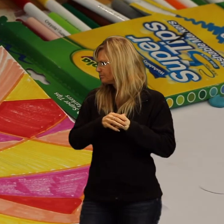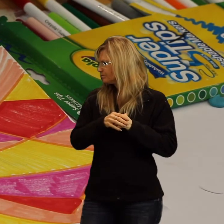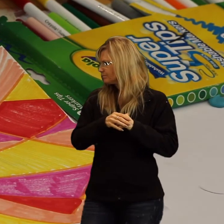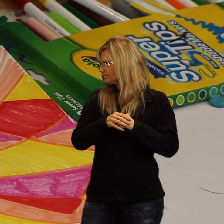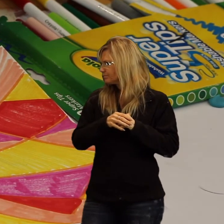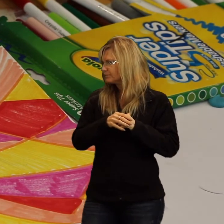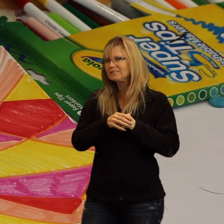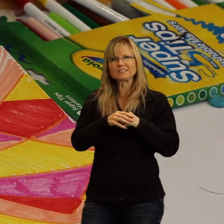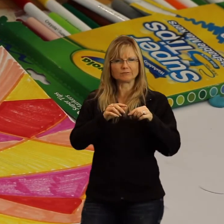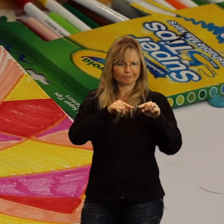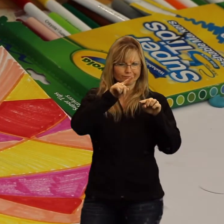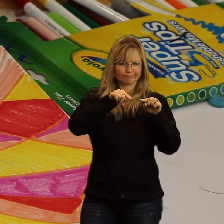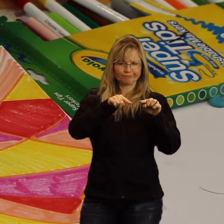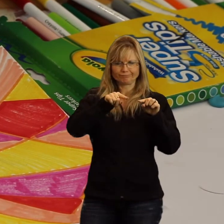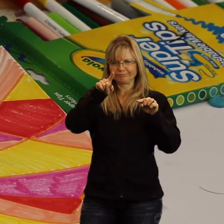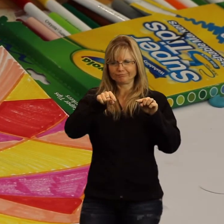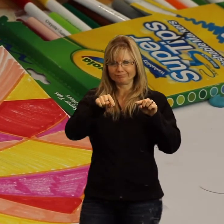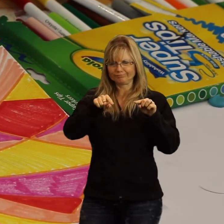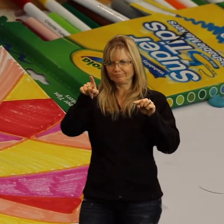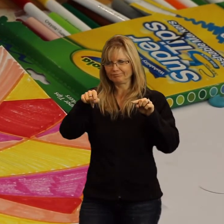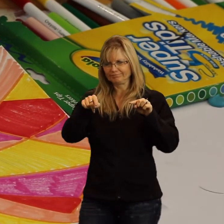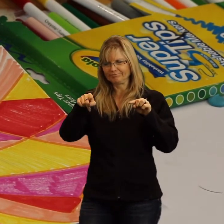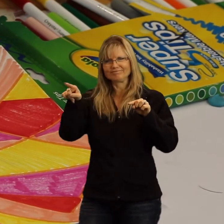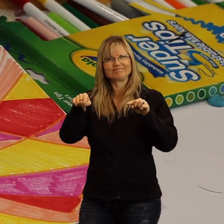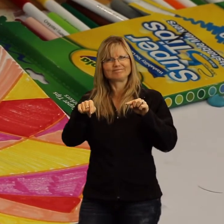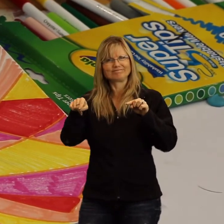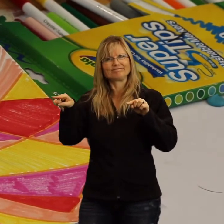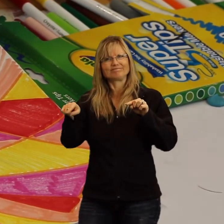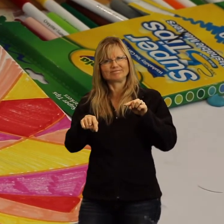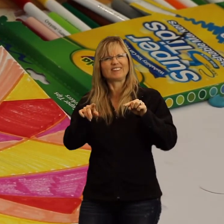Coming off of the sun and around.